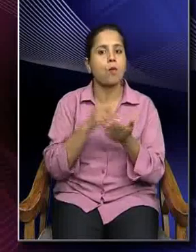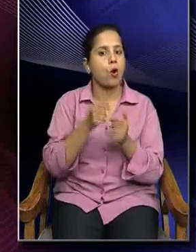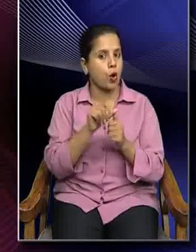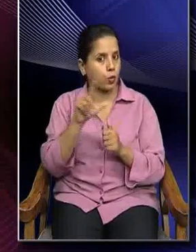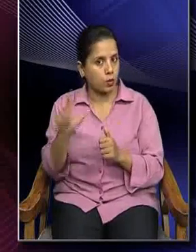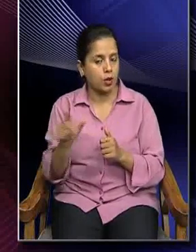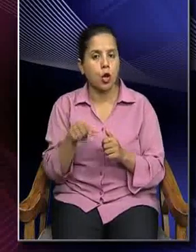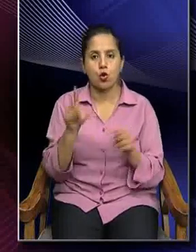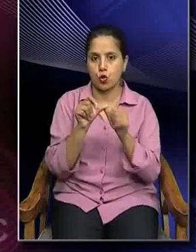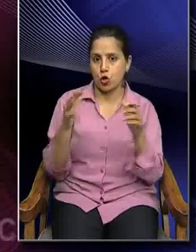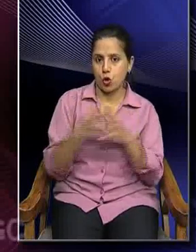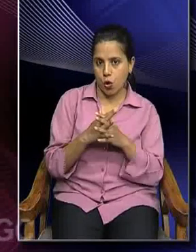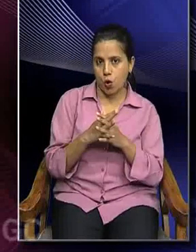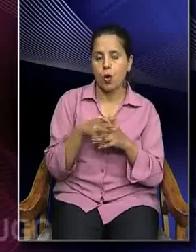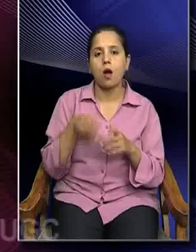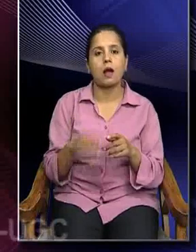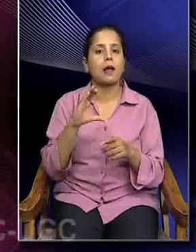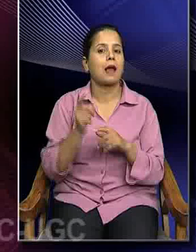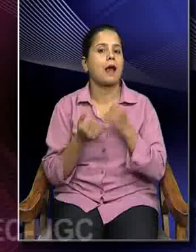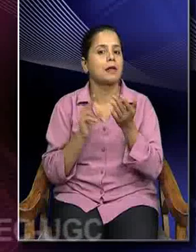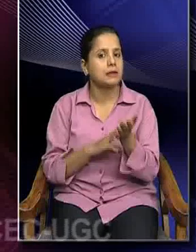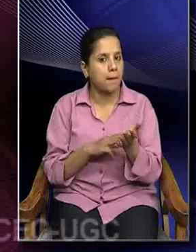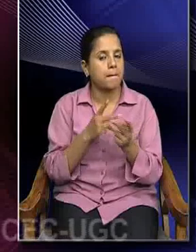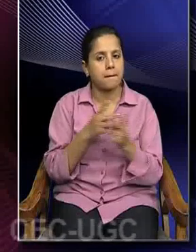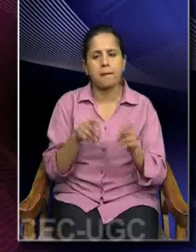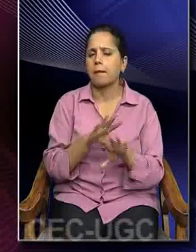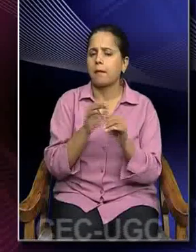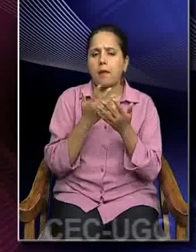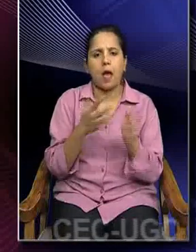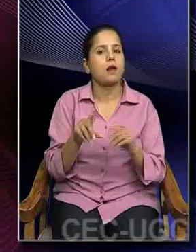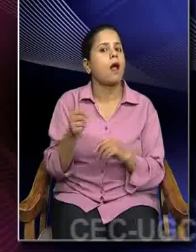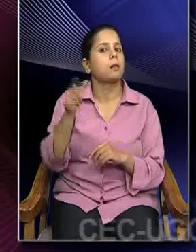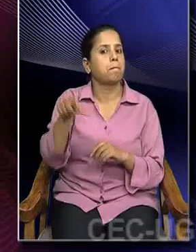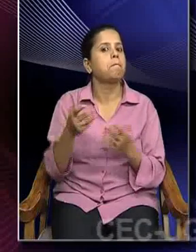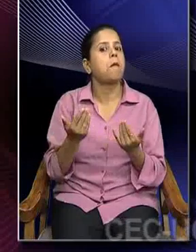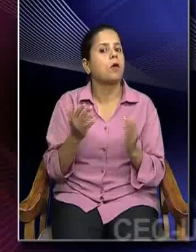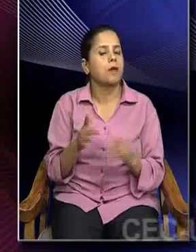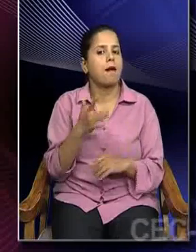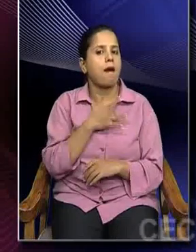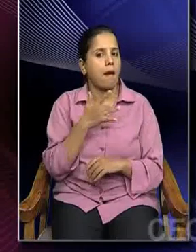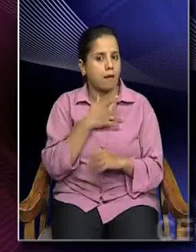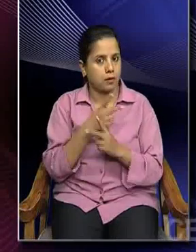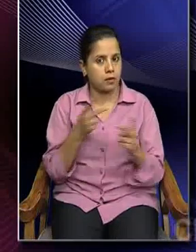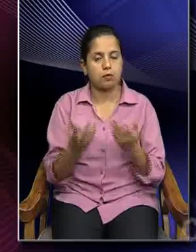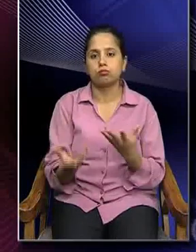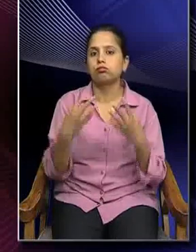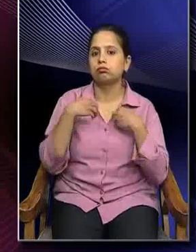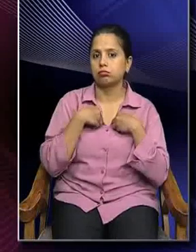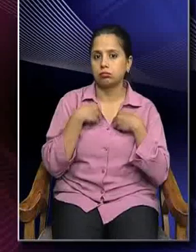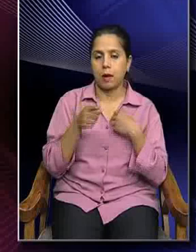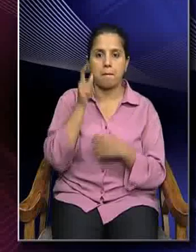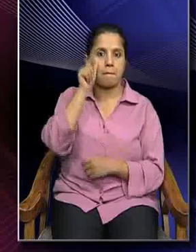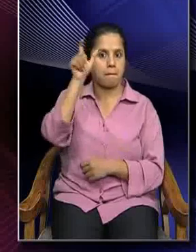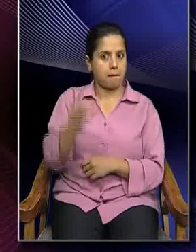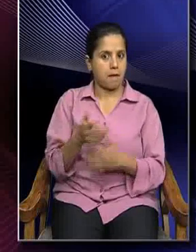morals, law, custom, and any other capabilities and habits acquired by man